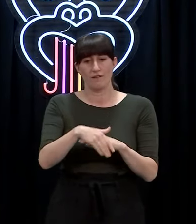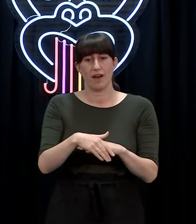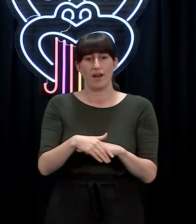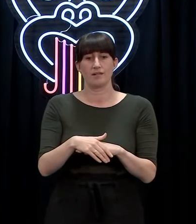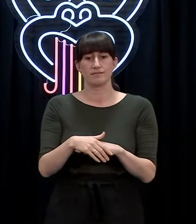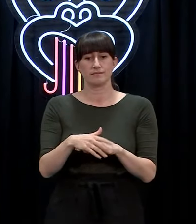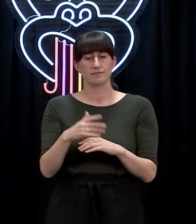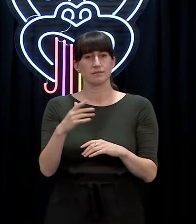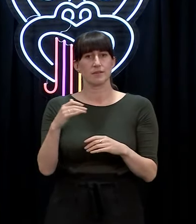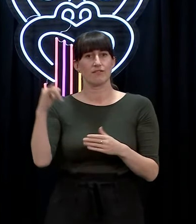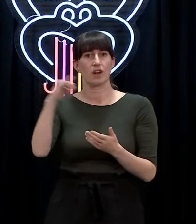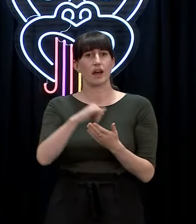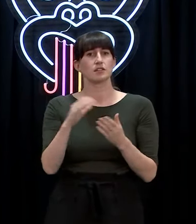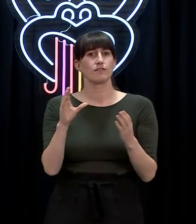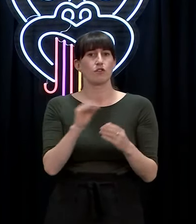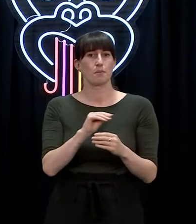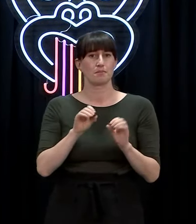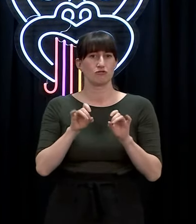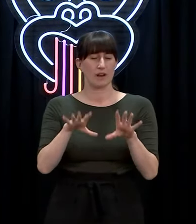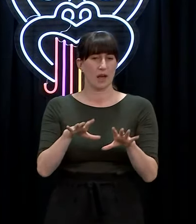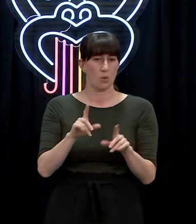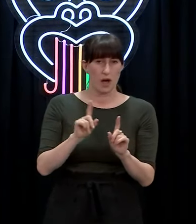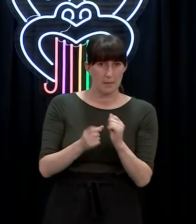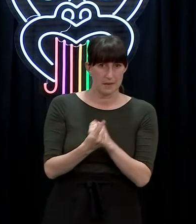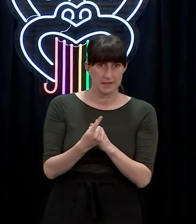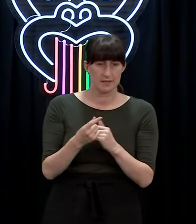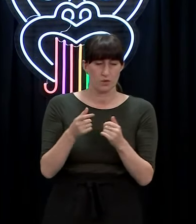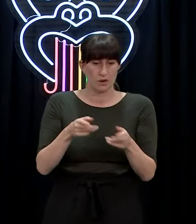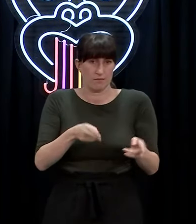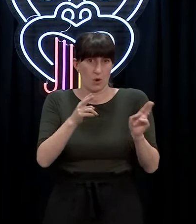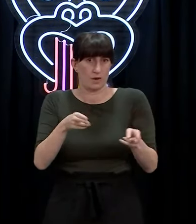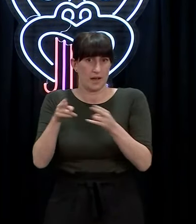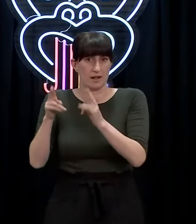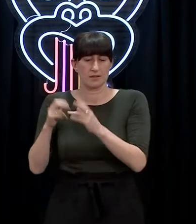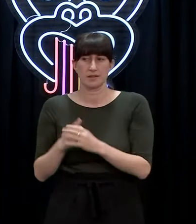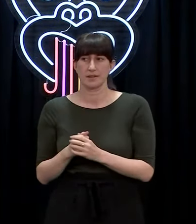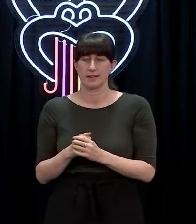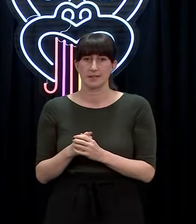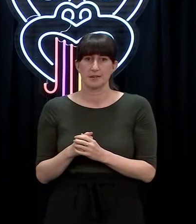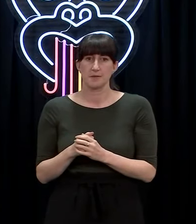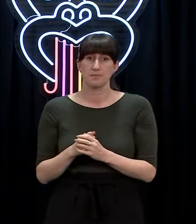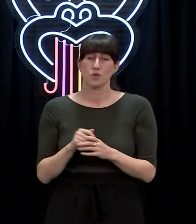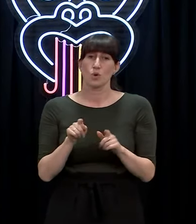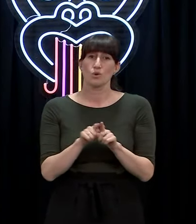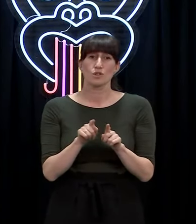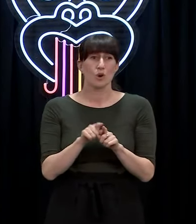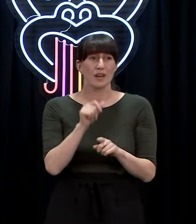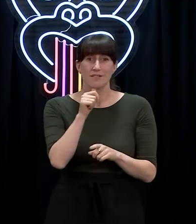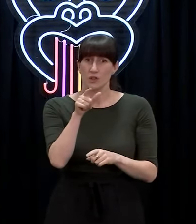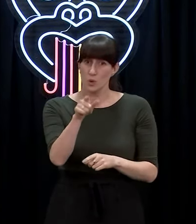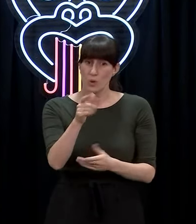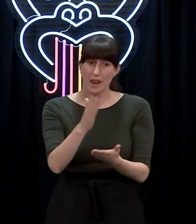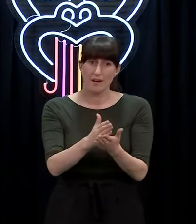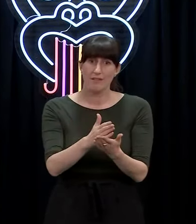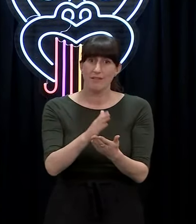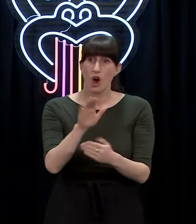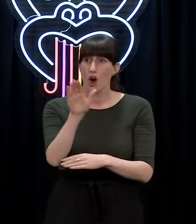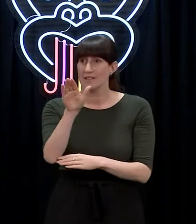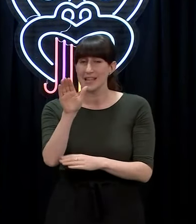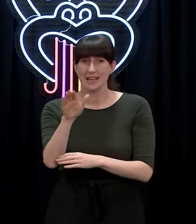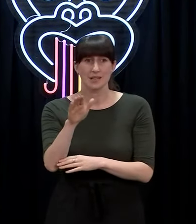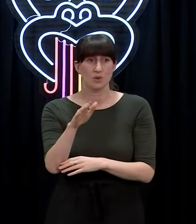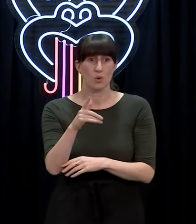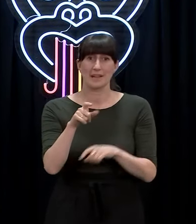people coming from Australia. So for people who, and I also just want to remind anybody overseas, Australia or